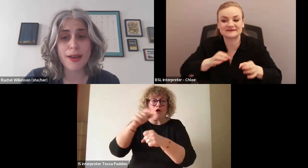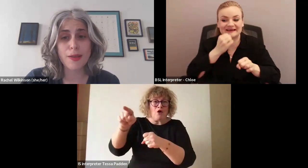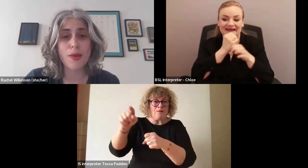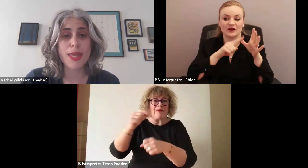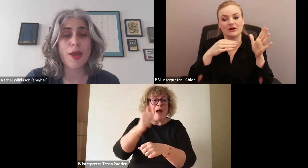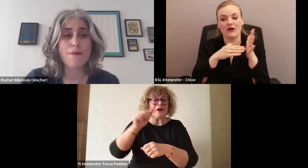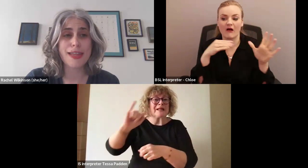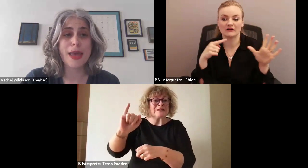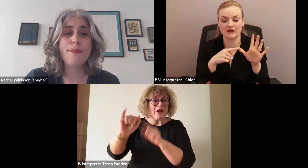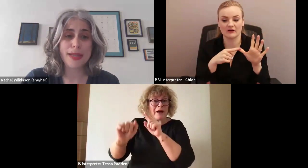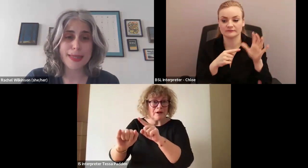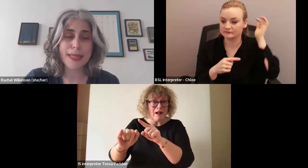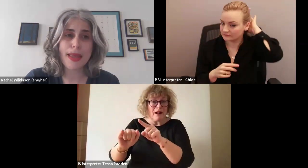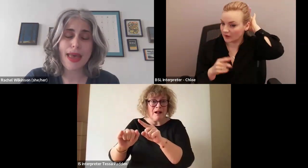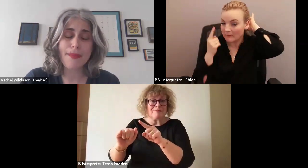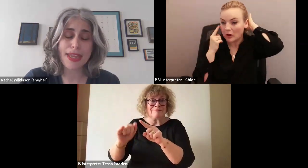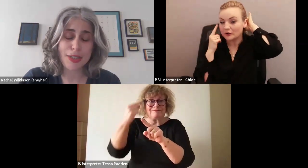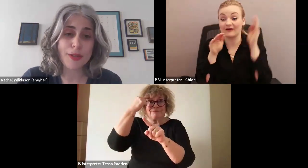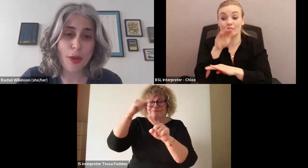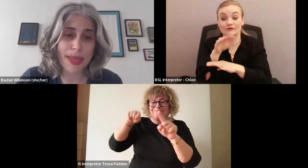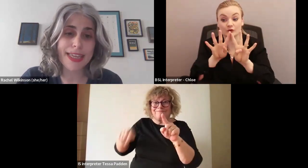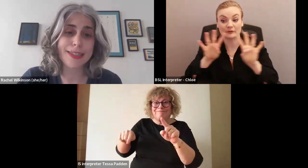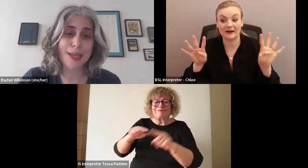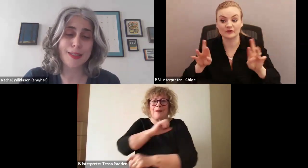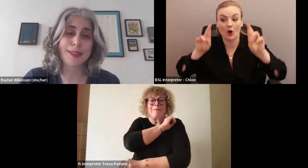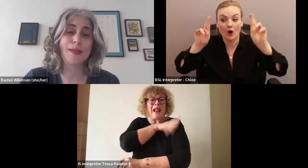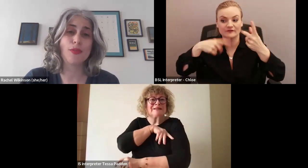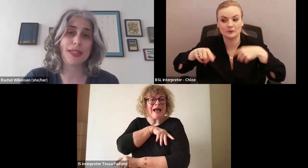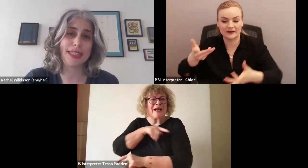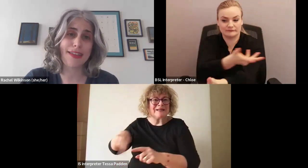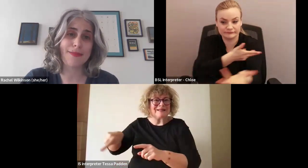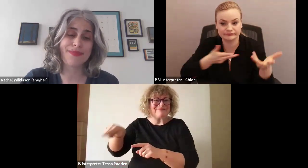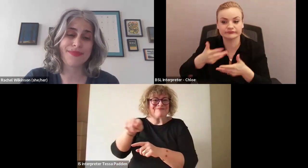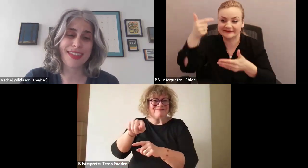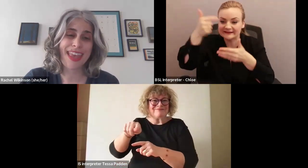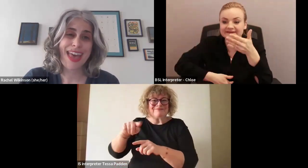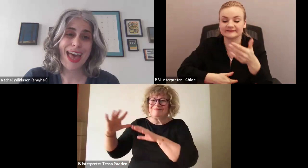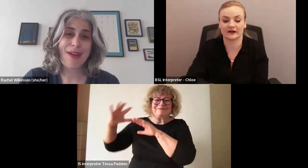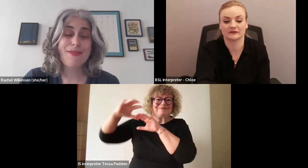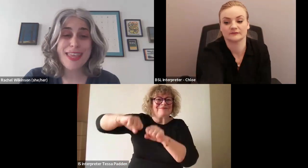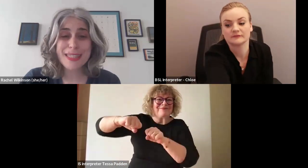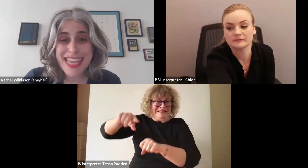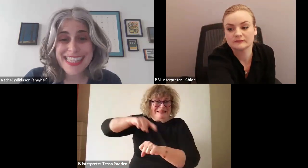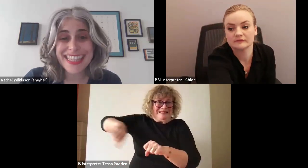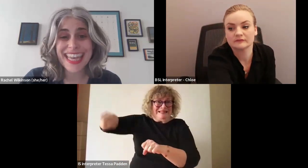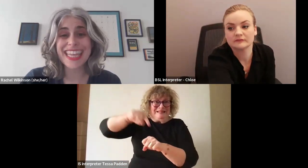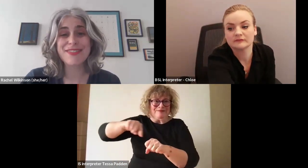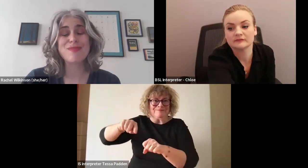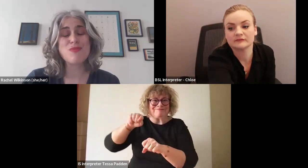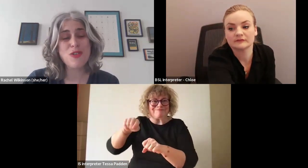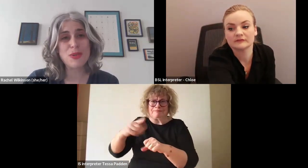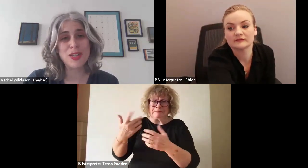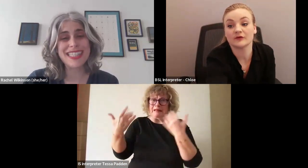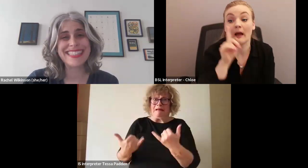dialogue panel where we can hopefully bring this issue and topic and discuss it in more detail. However, this means that